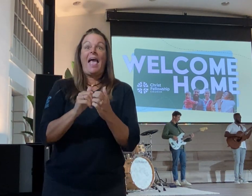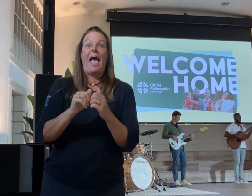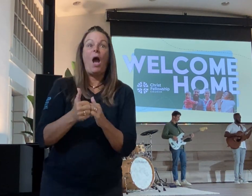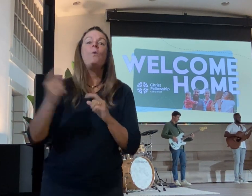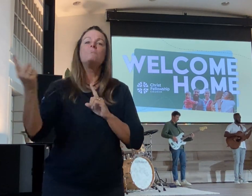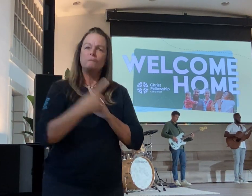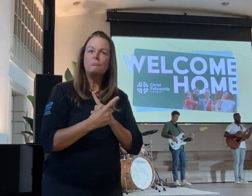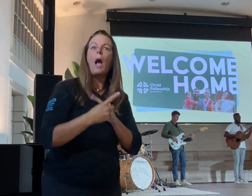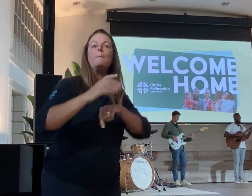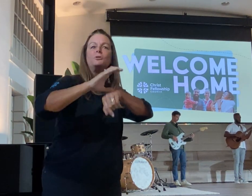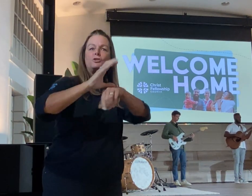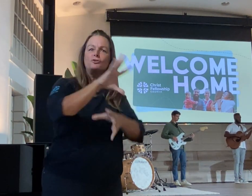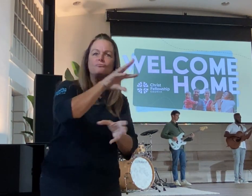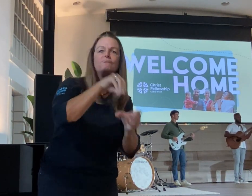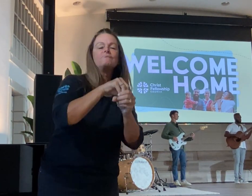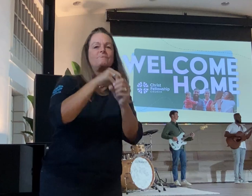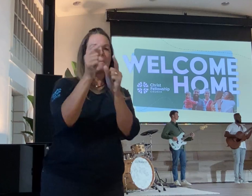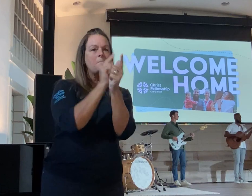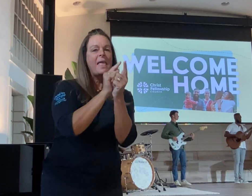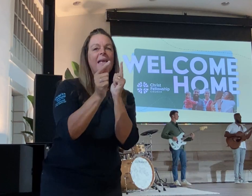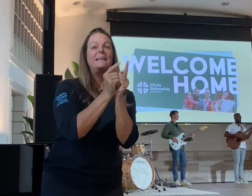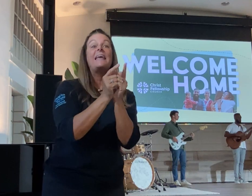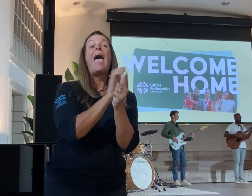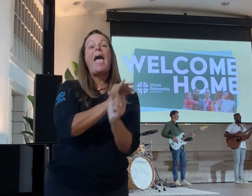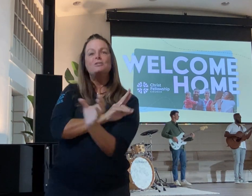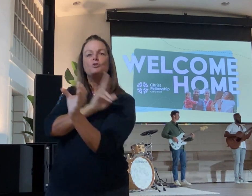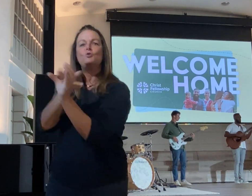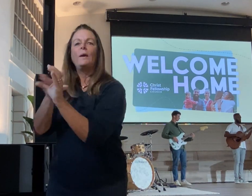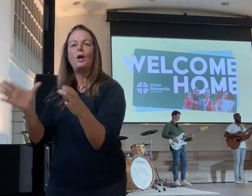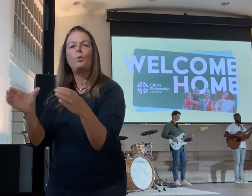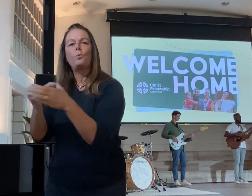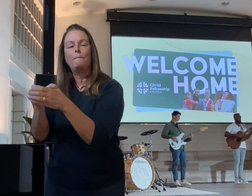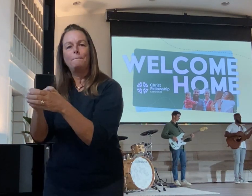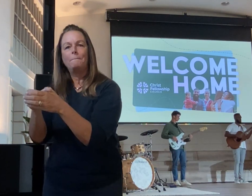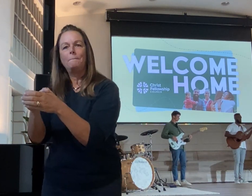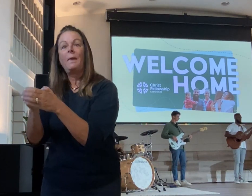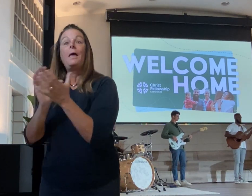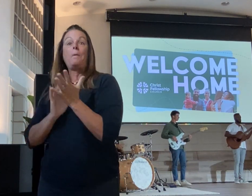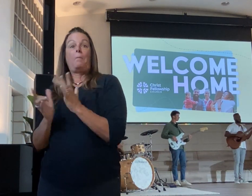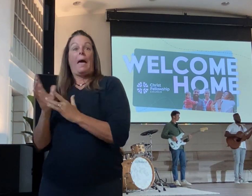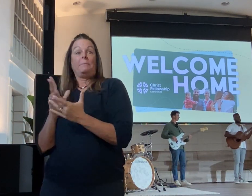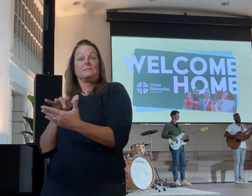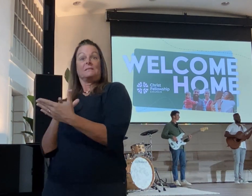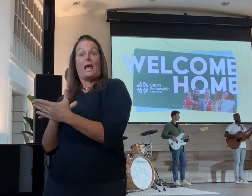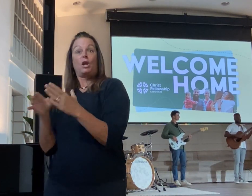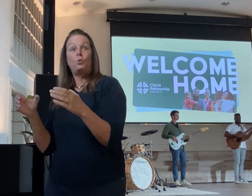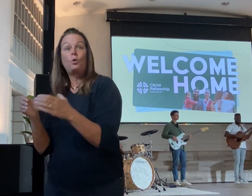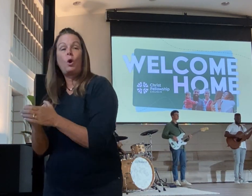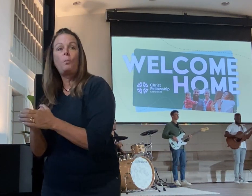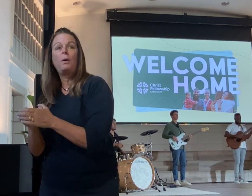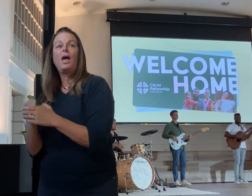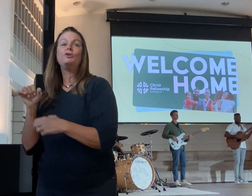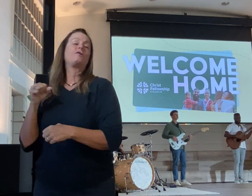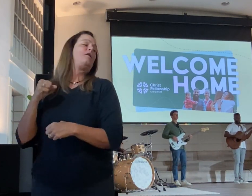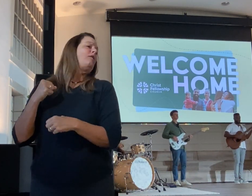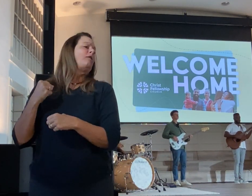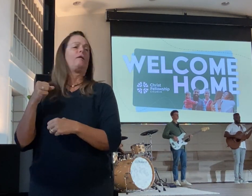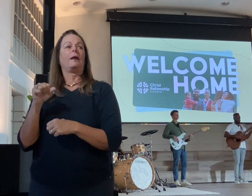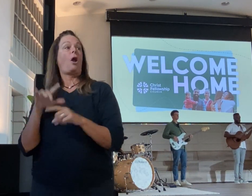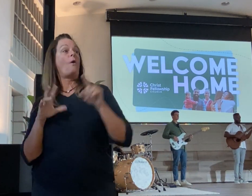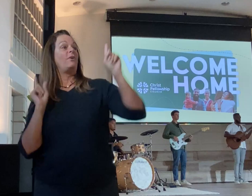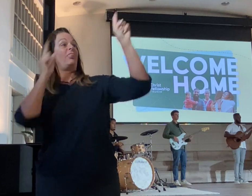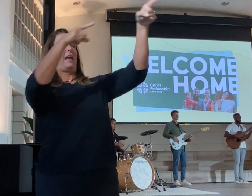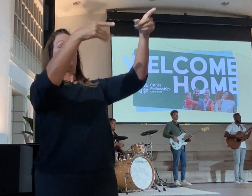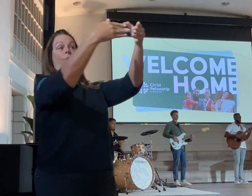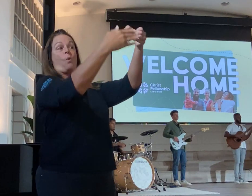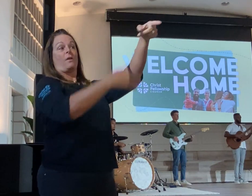And so we want to help you take that next step to get connected into the life of our church. You can all turn around, don't crank your necks, but turn around and